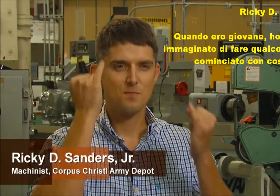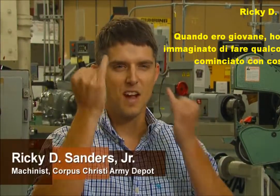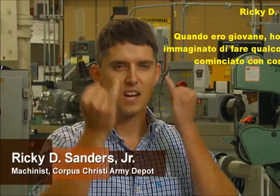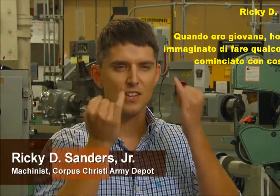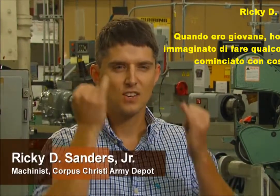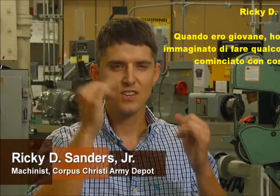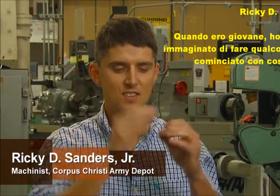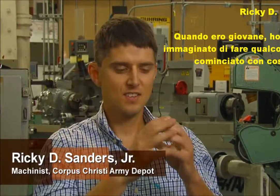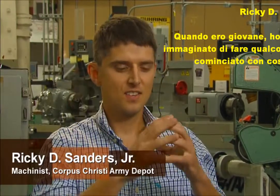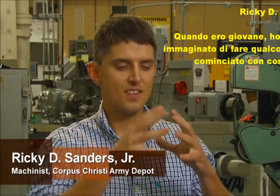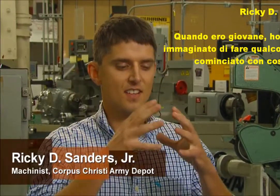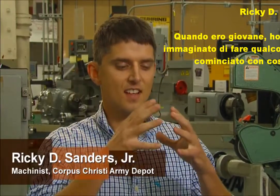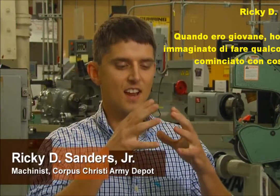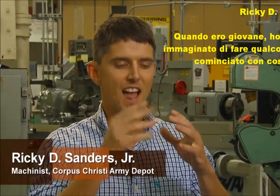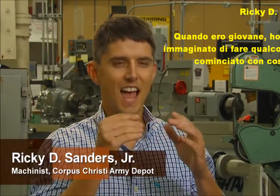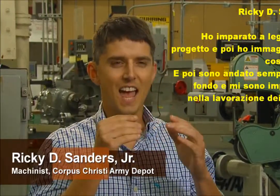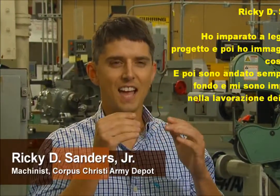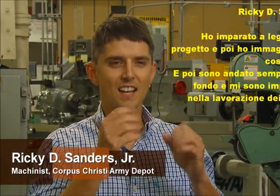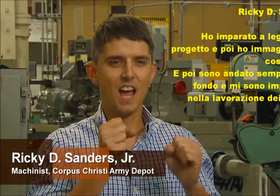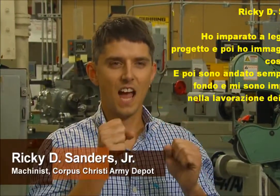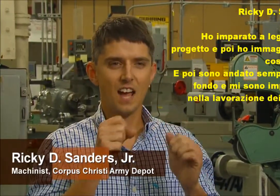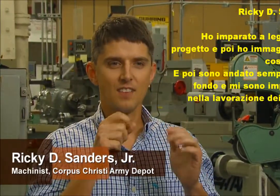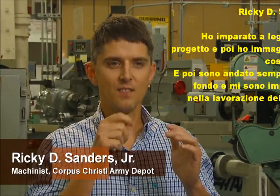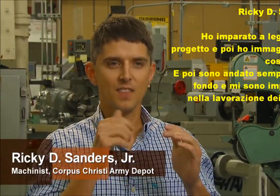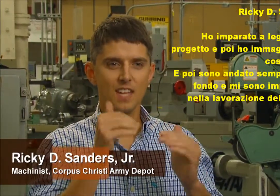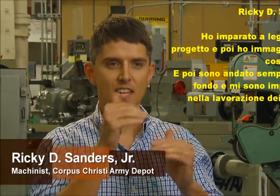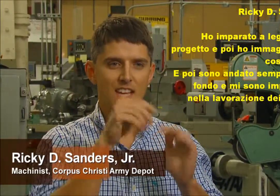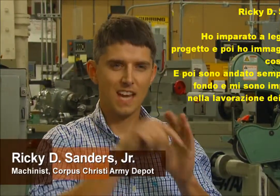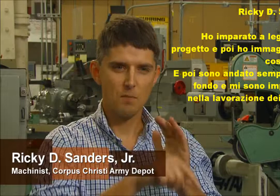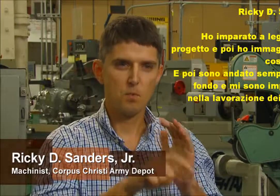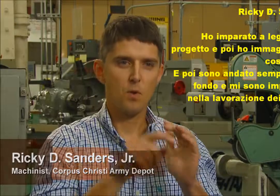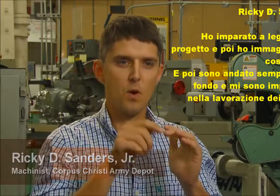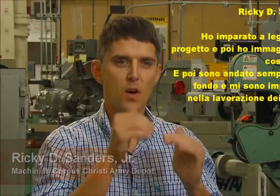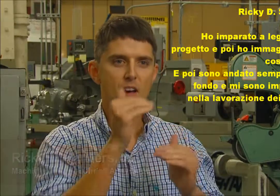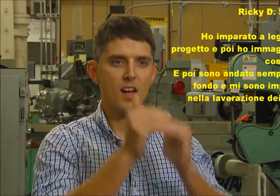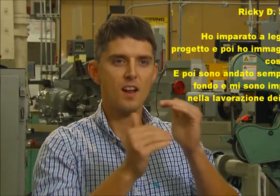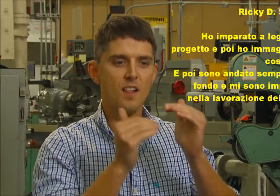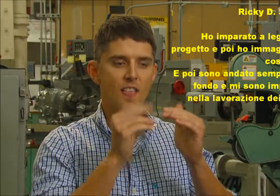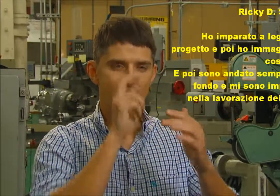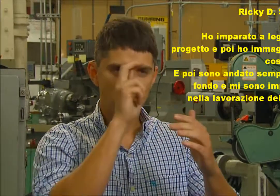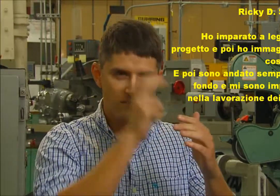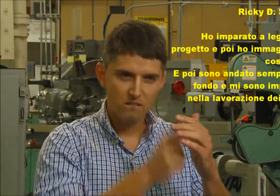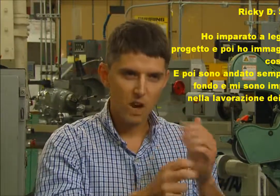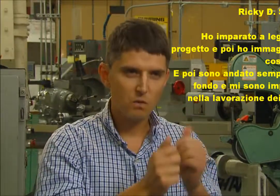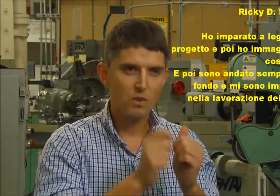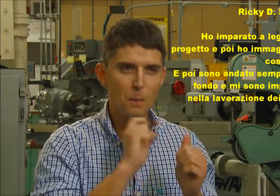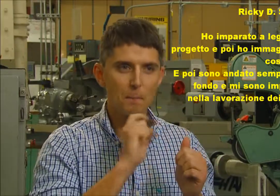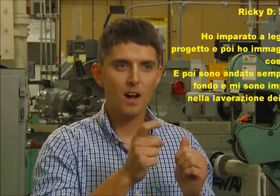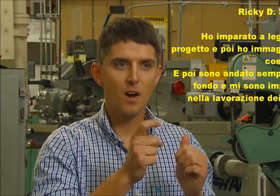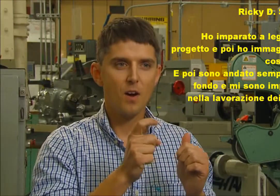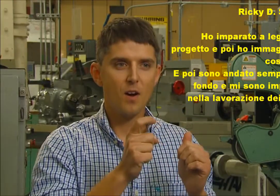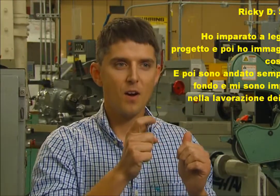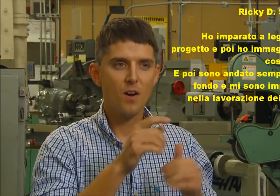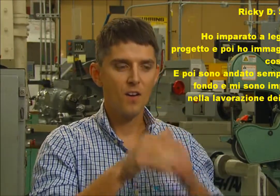that blueprint, and then I imagined things in 3D. And then I went deeper and deeper and got involved in